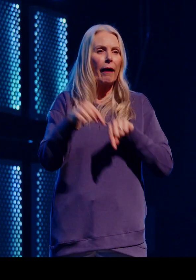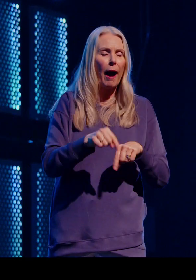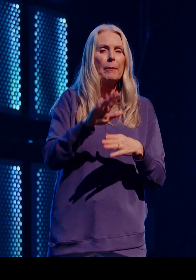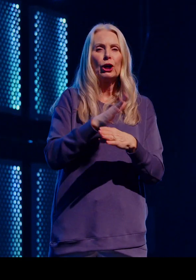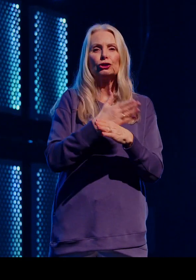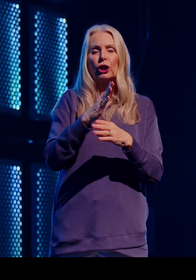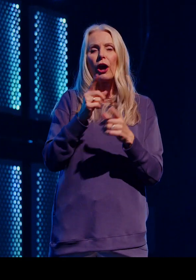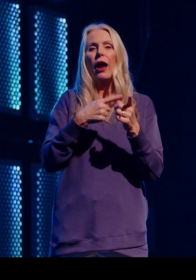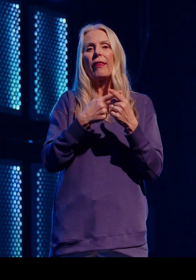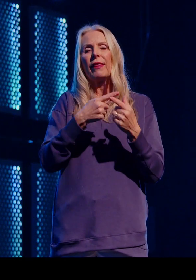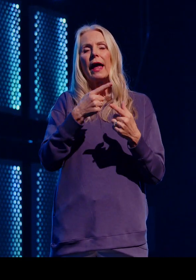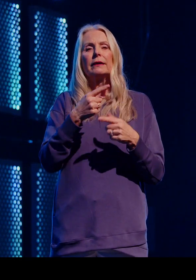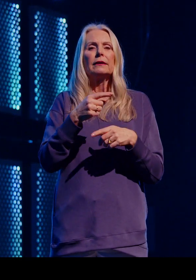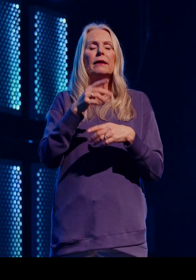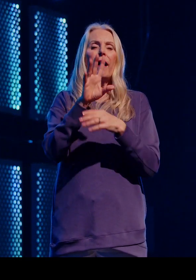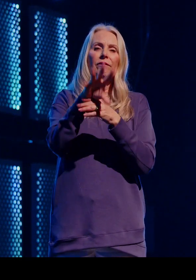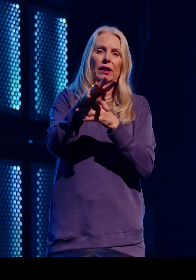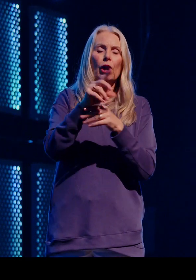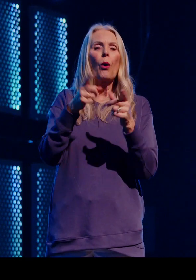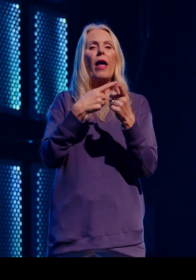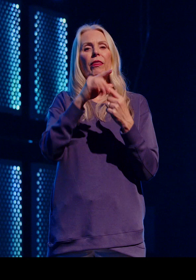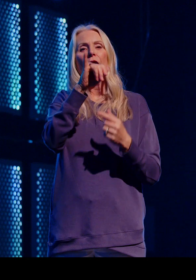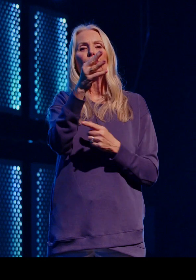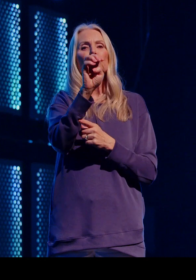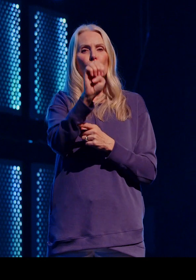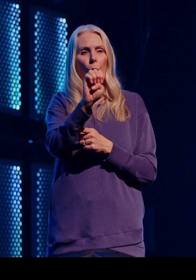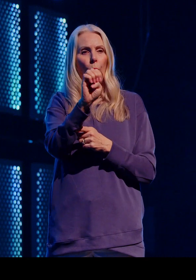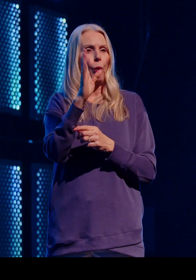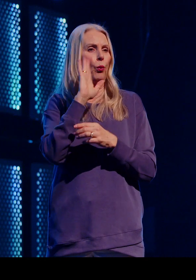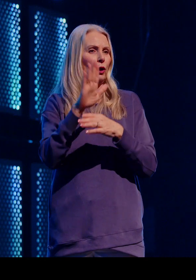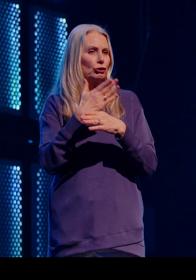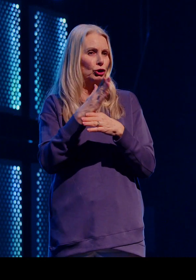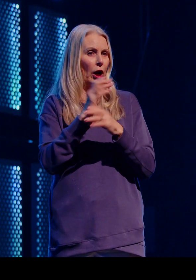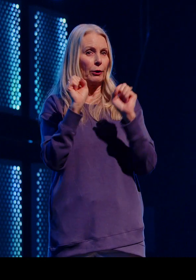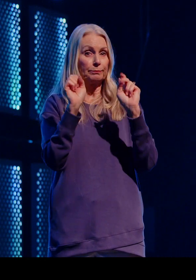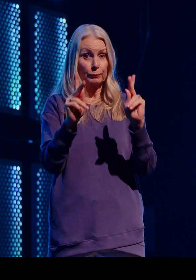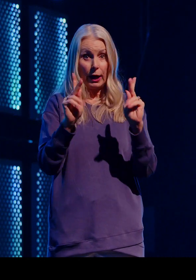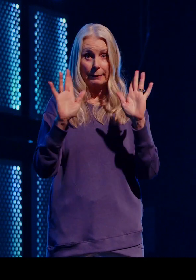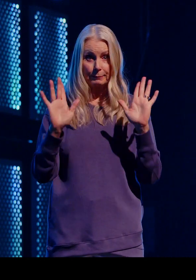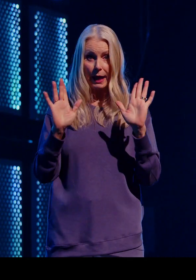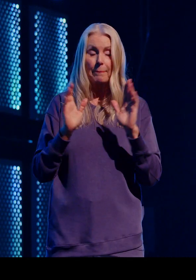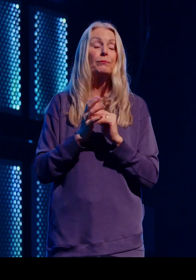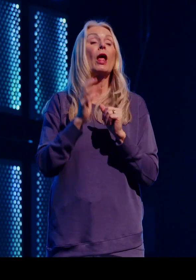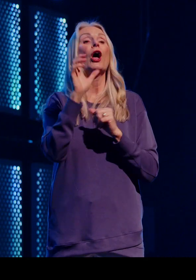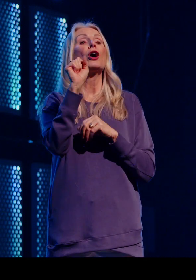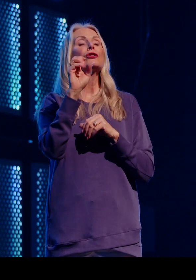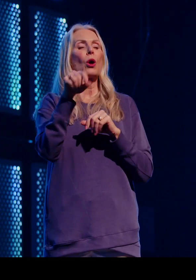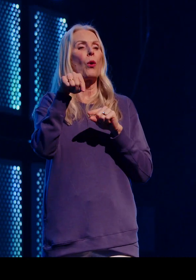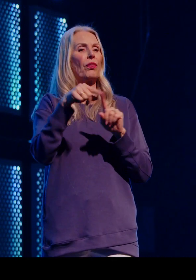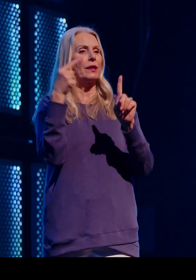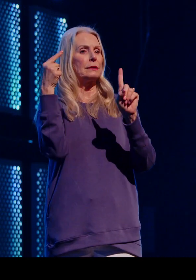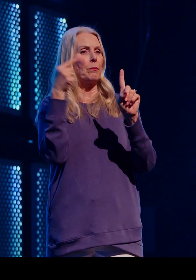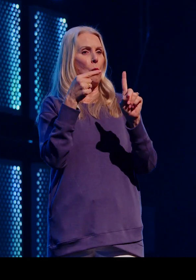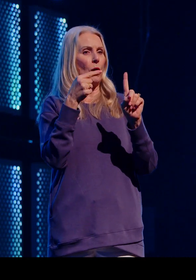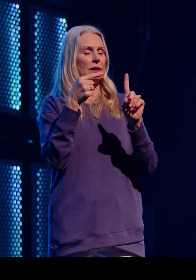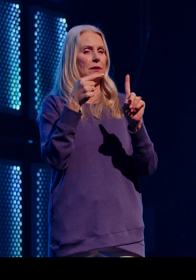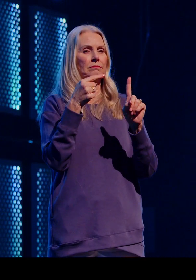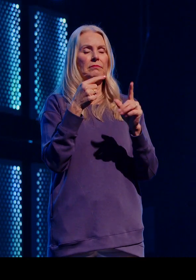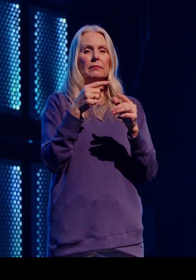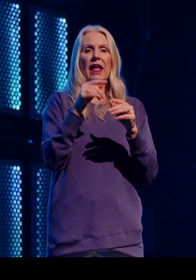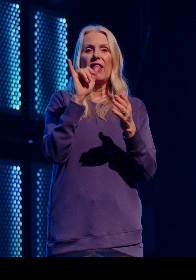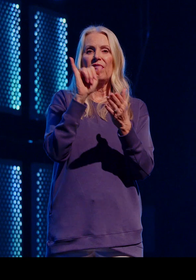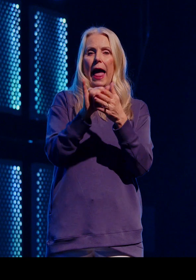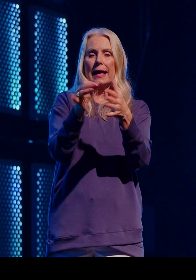going to come share. I'm going to have a final word of prayer at the end. So, in regard to this point, this is an conditional